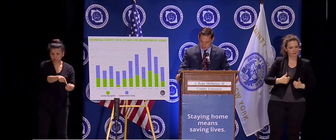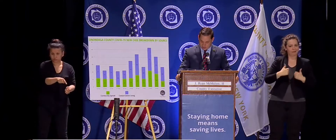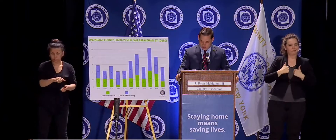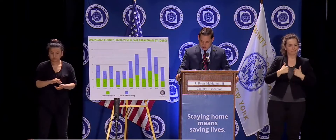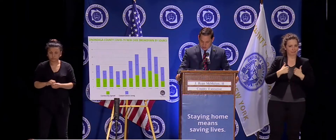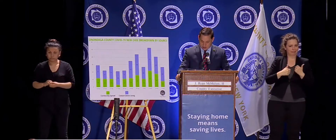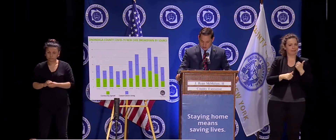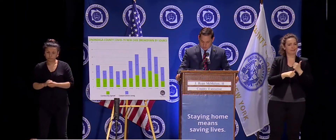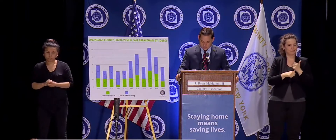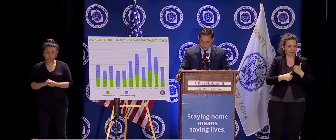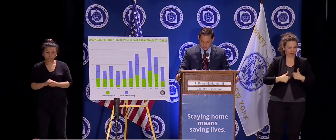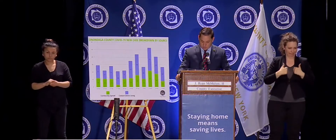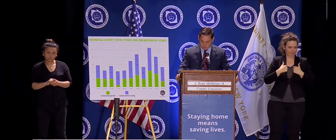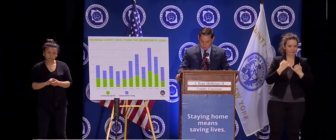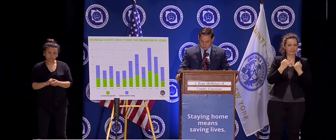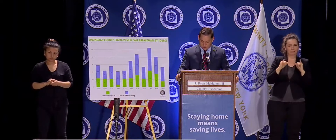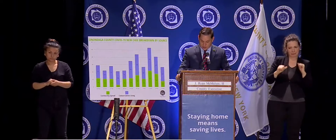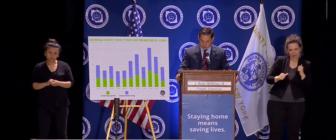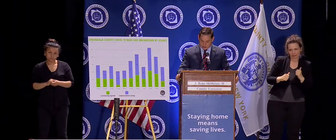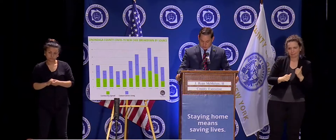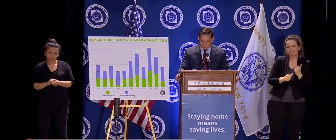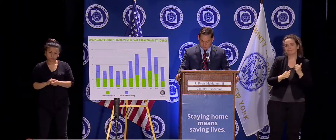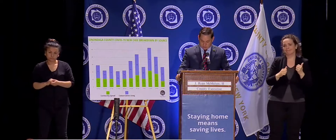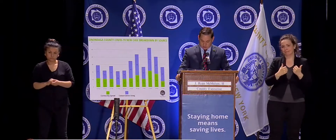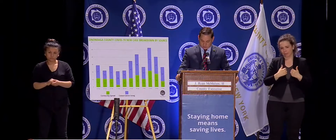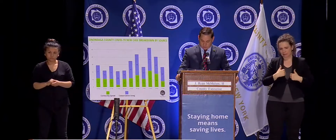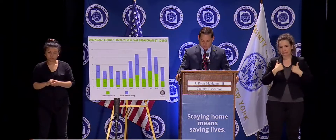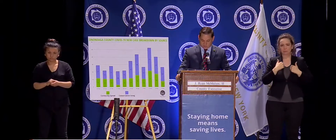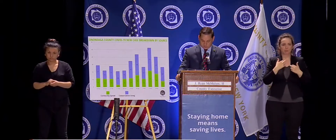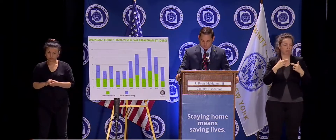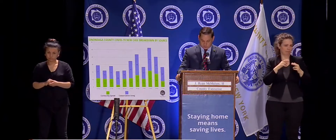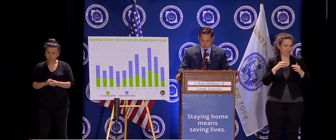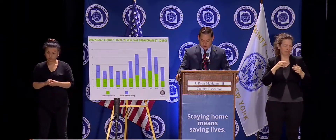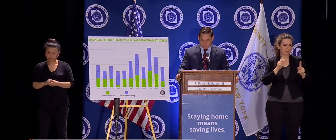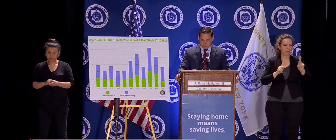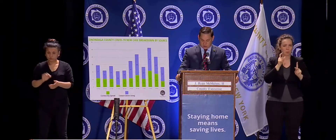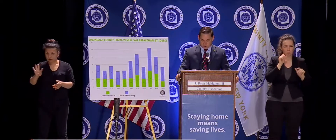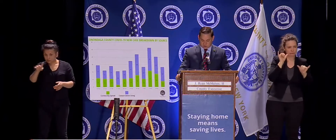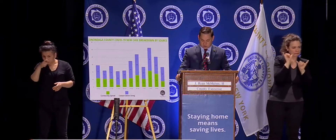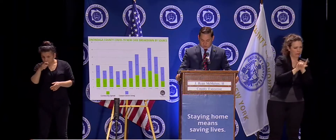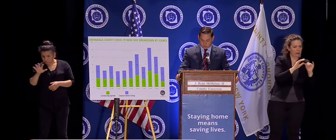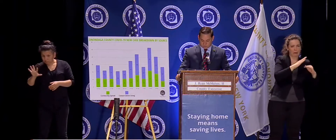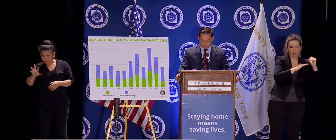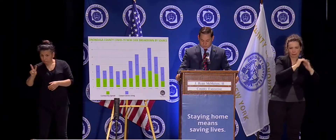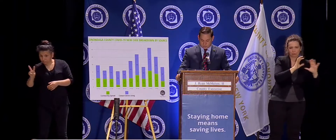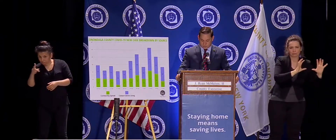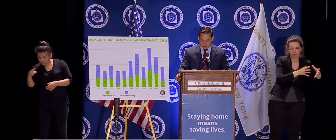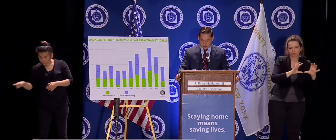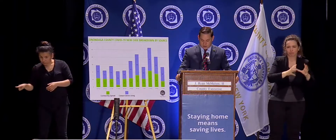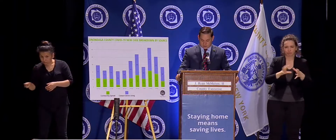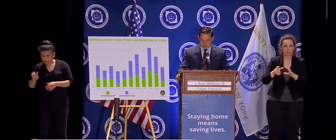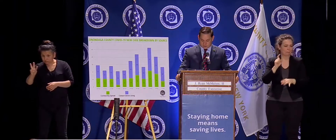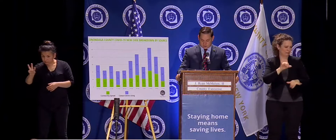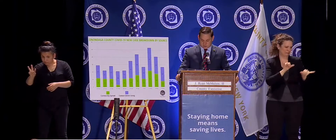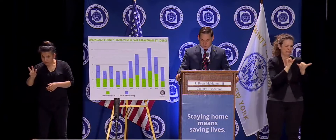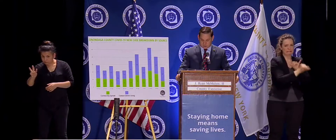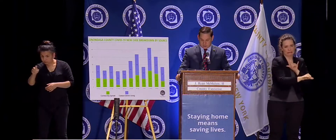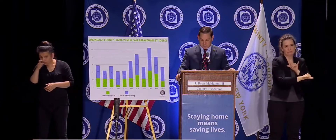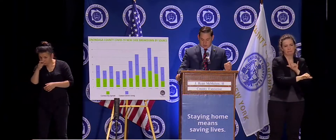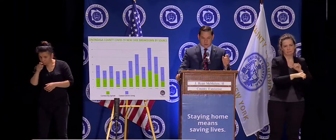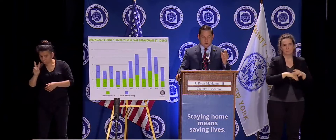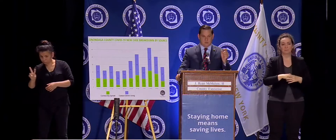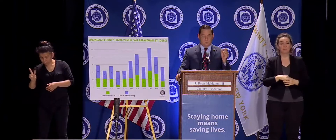contacts. So we look at that total number out of the 452. We have 302